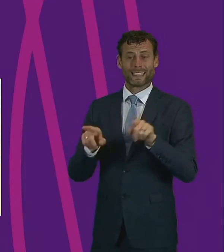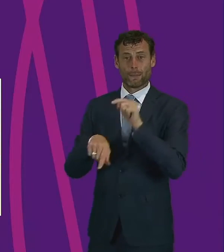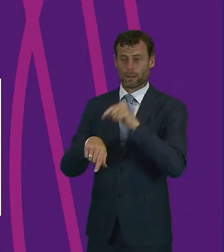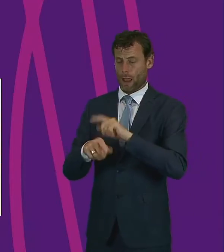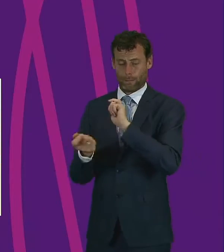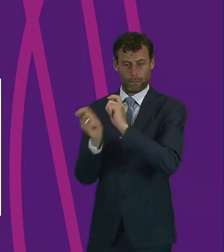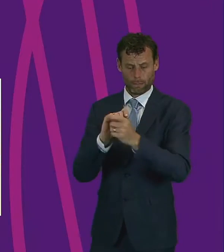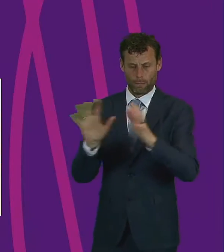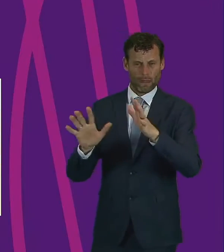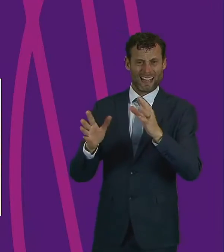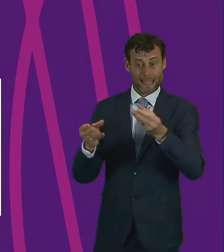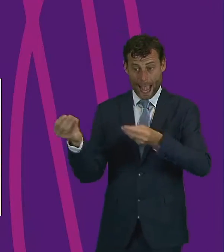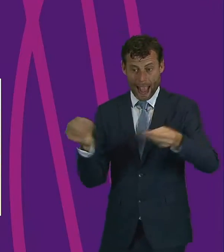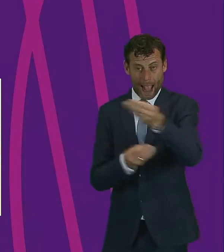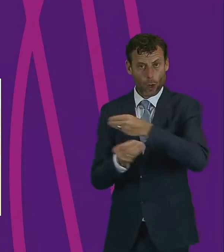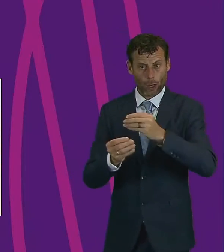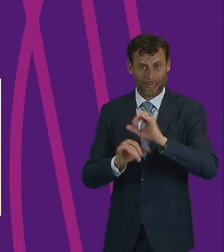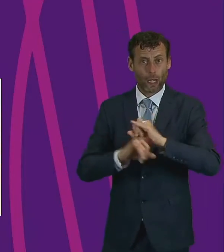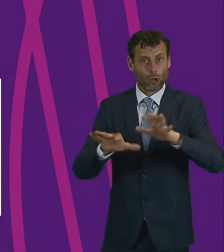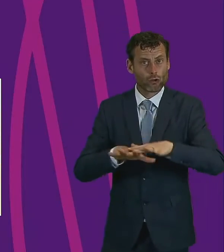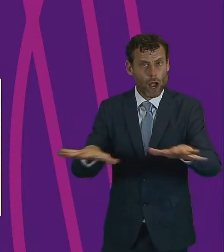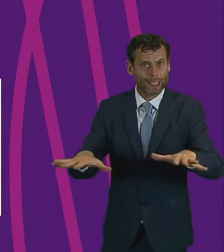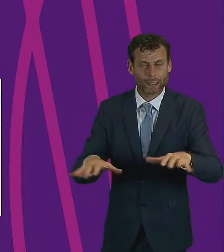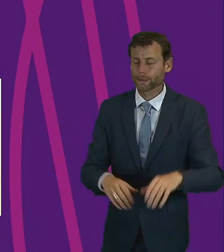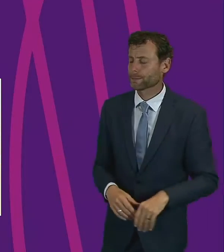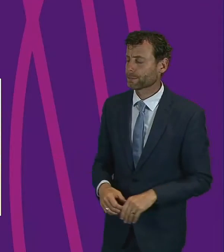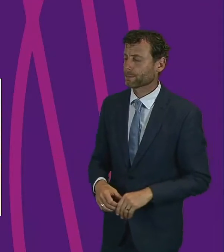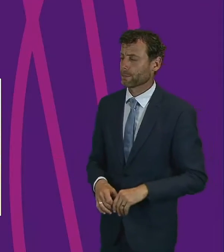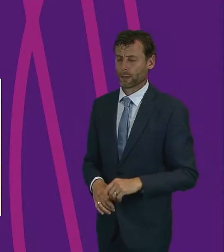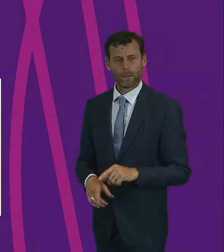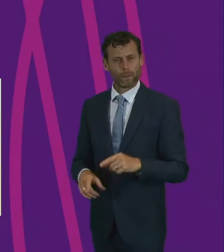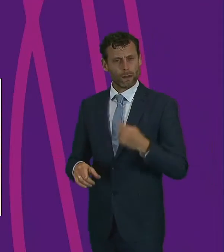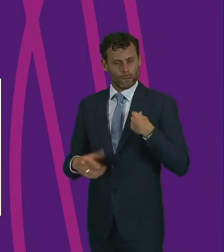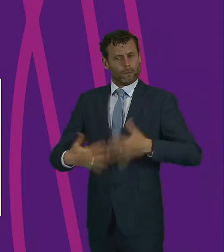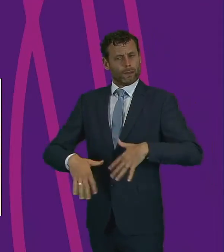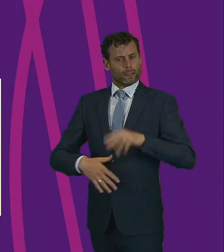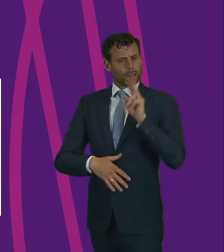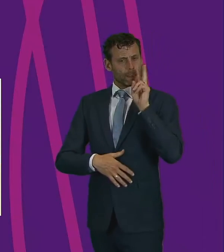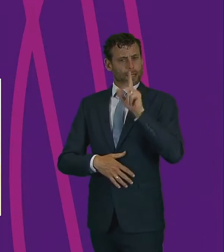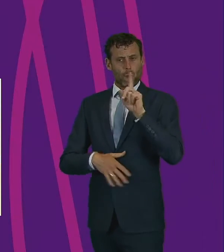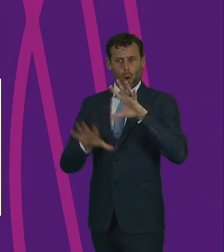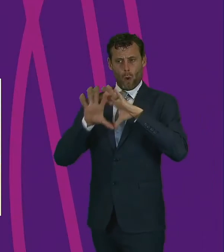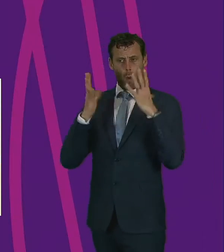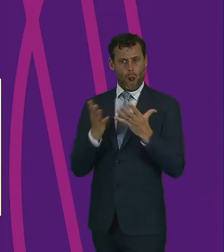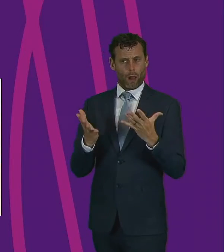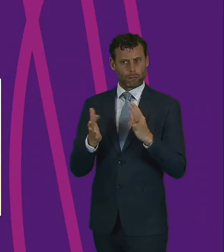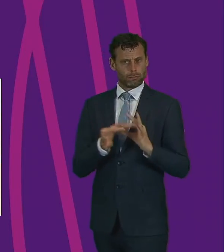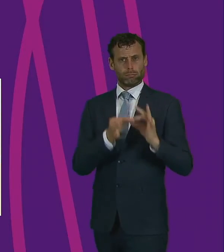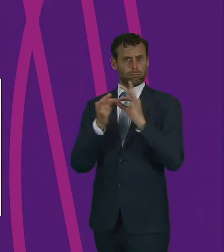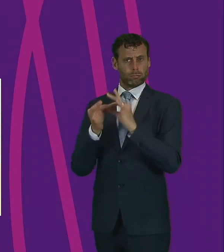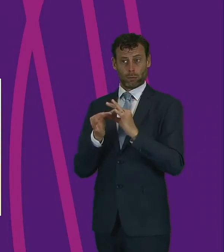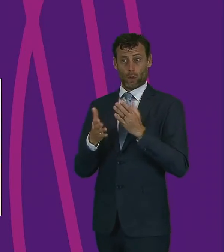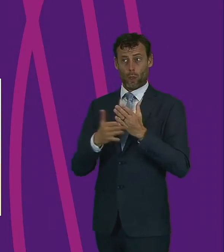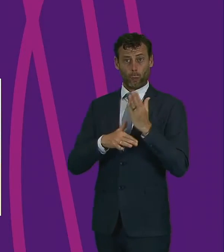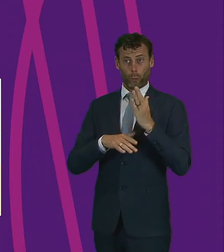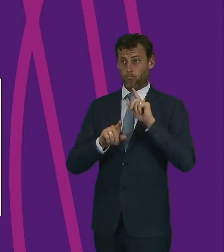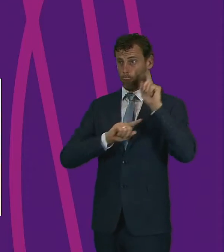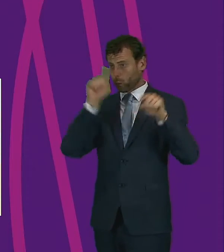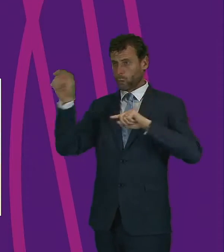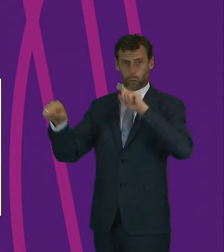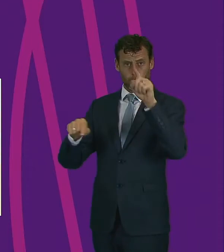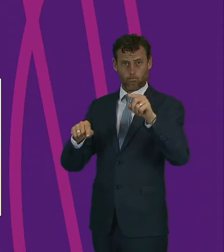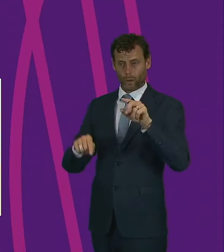how connected the world has become, not over just the past century, but over perhaps the last 20 years in particular. And I think